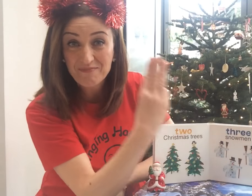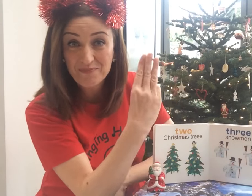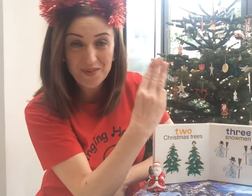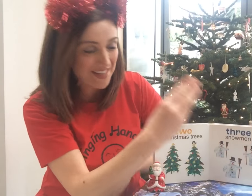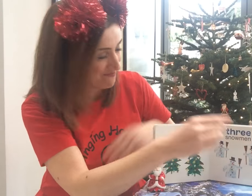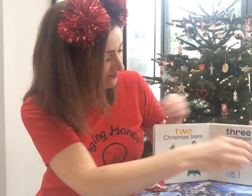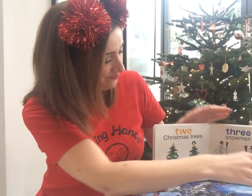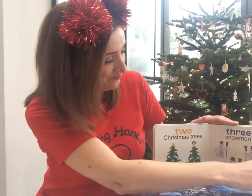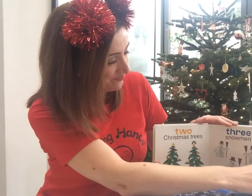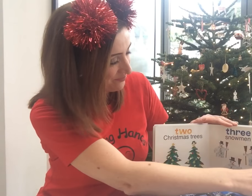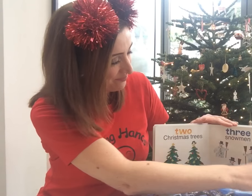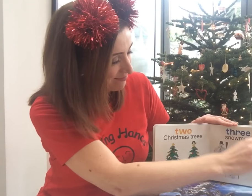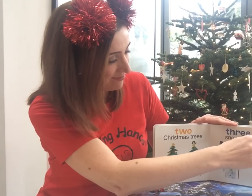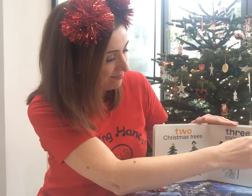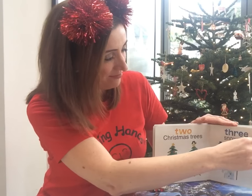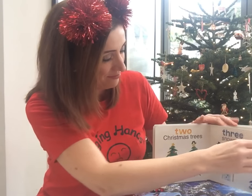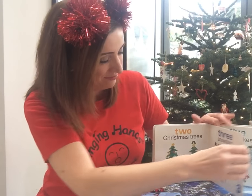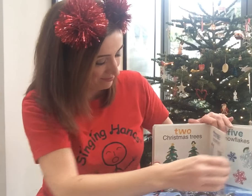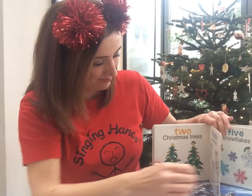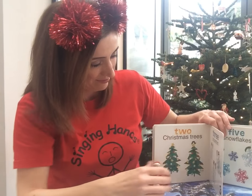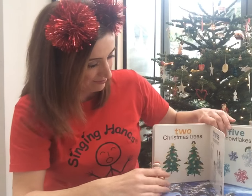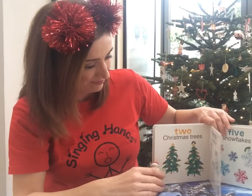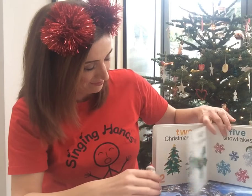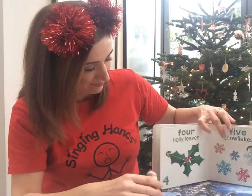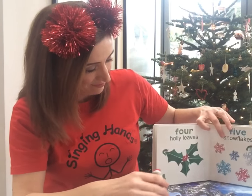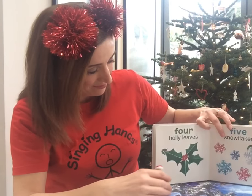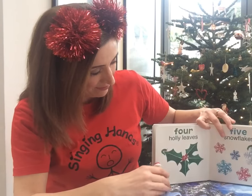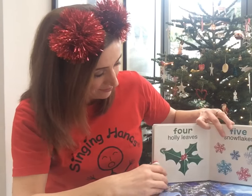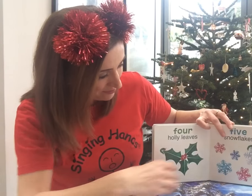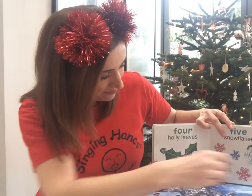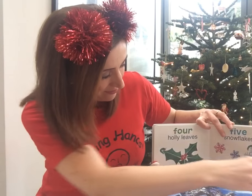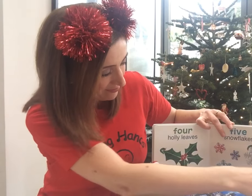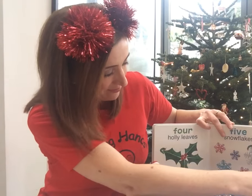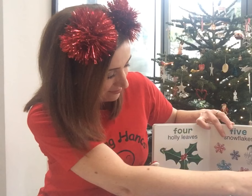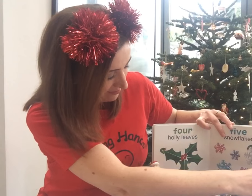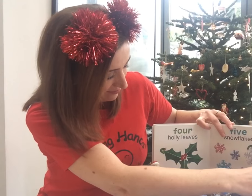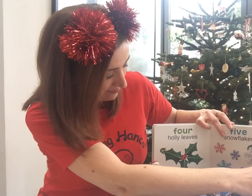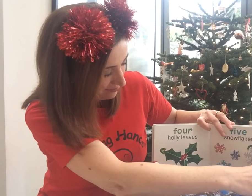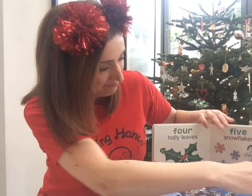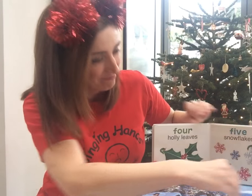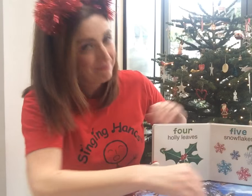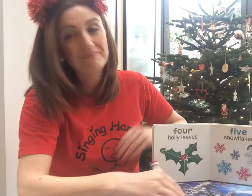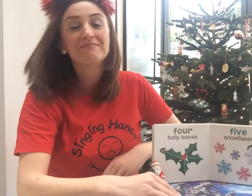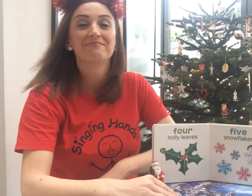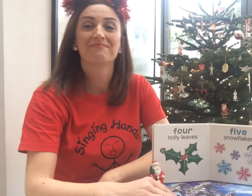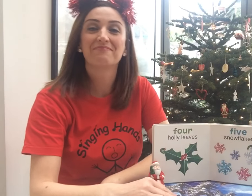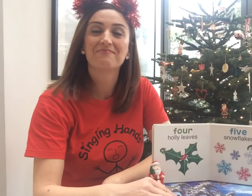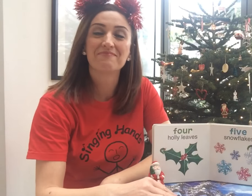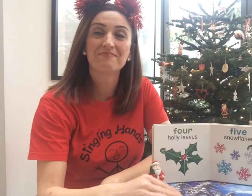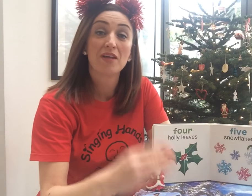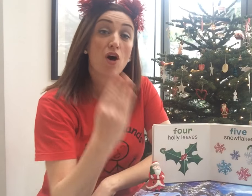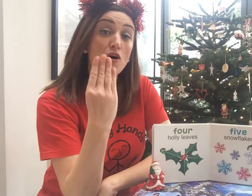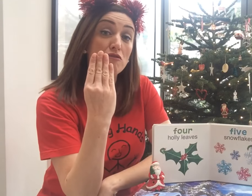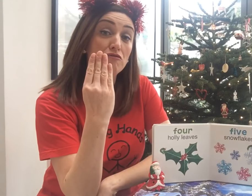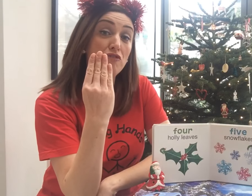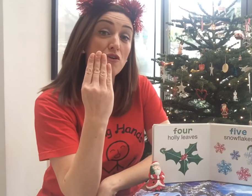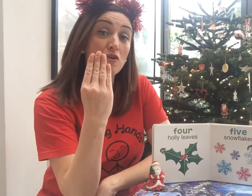four